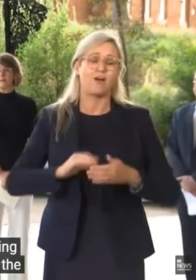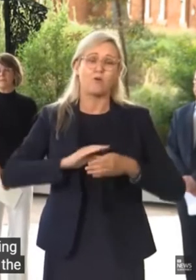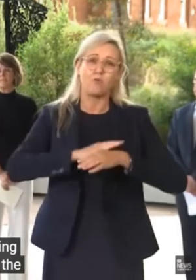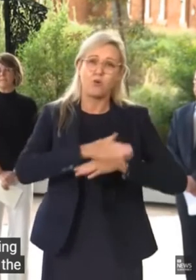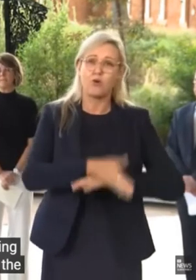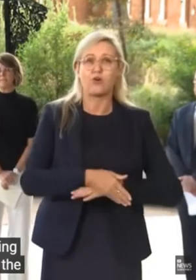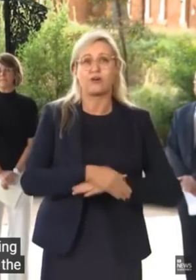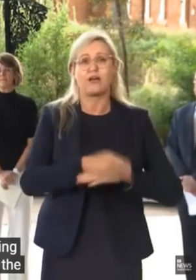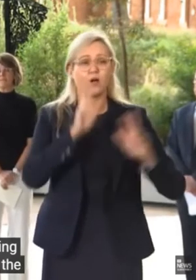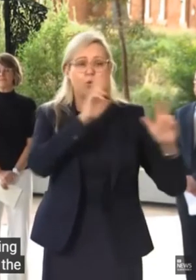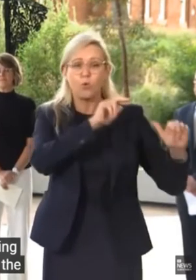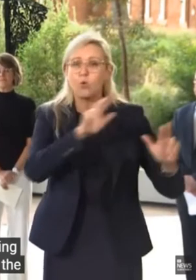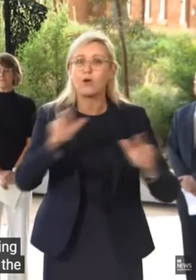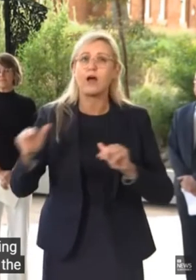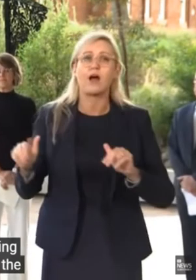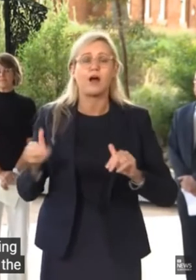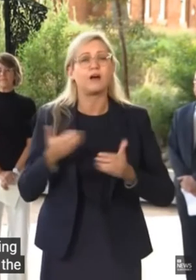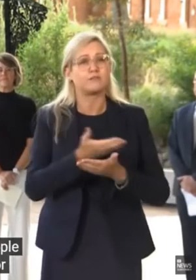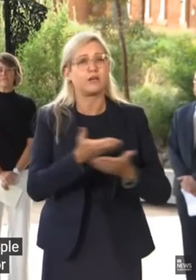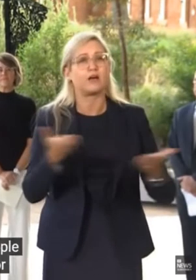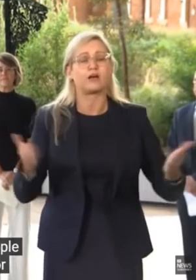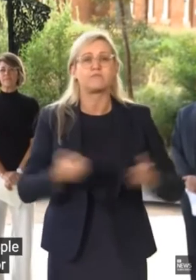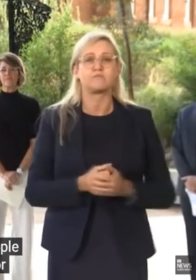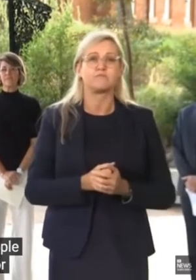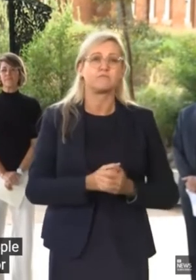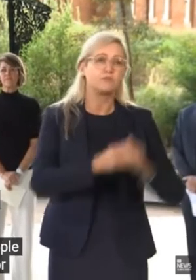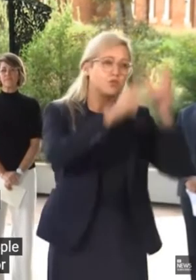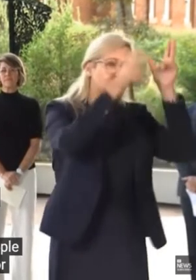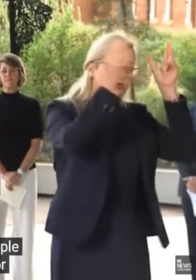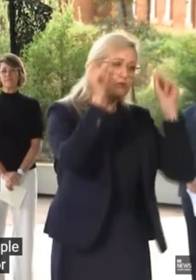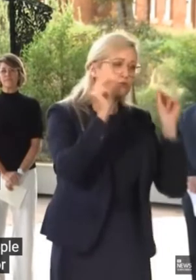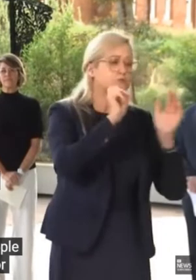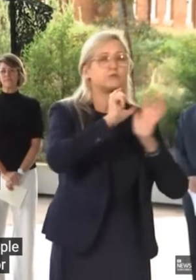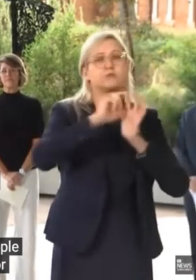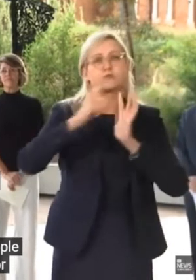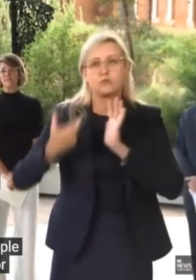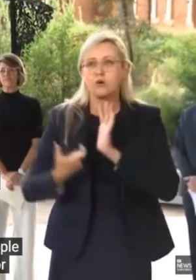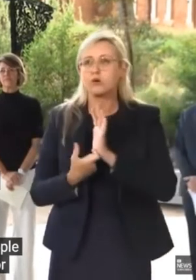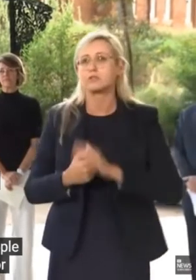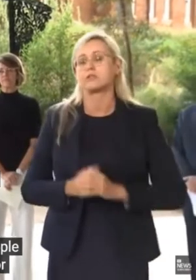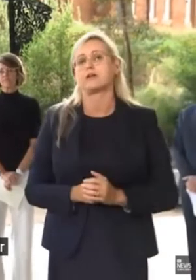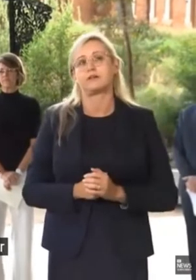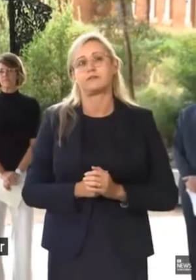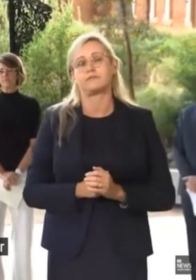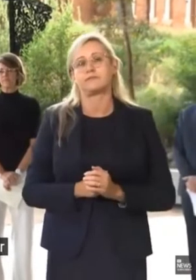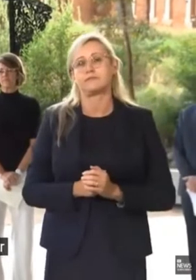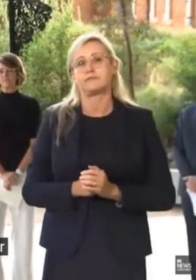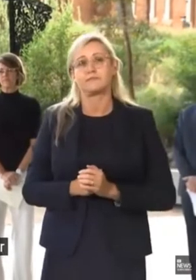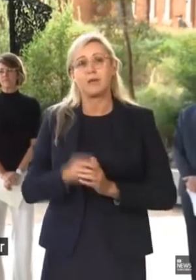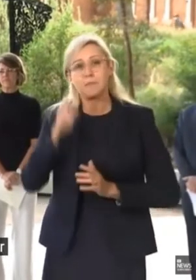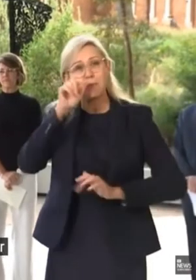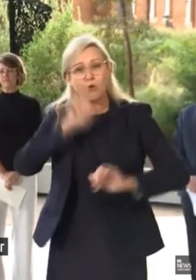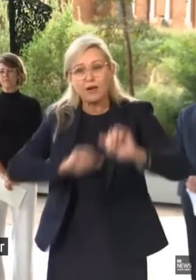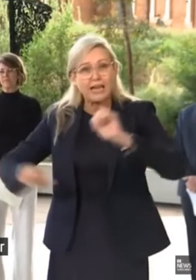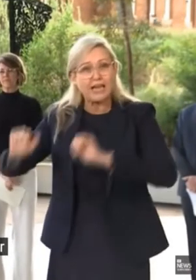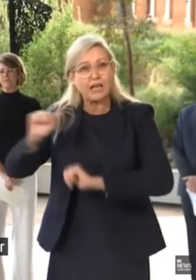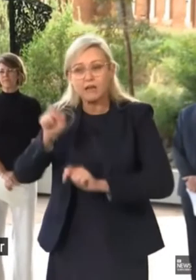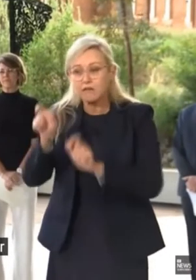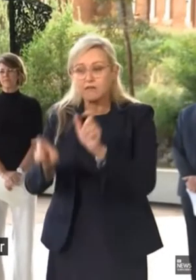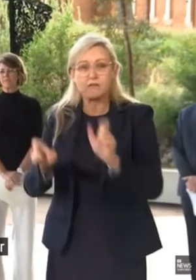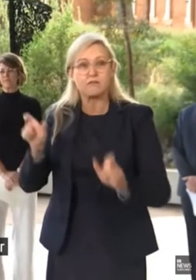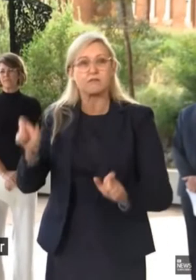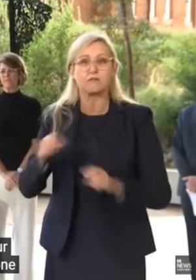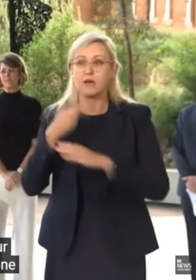people safe in our health system, whether it's our doctors, our nurses, cleaners in our hospitals, our